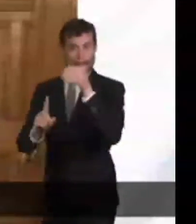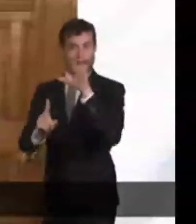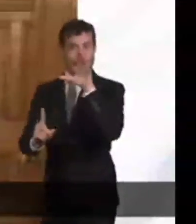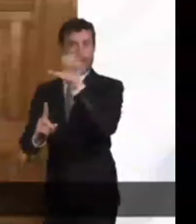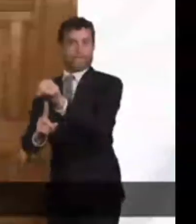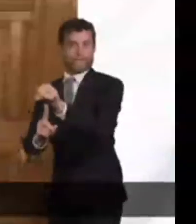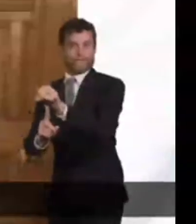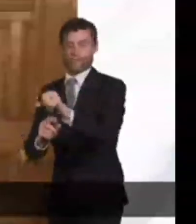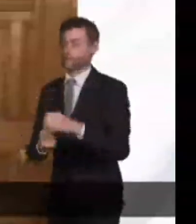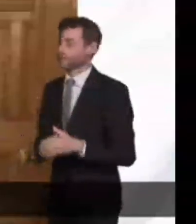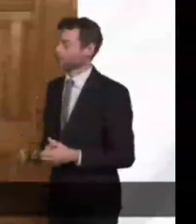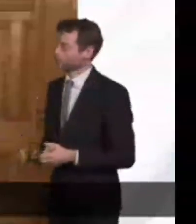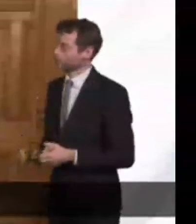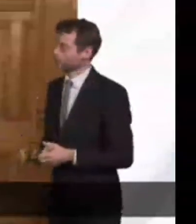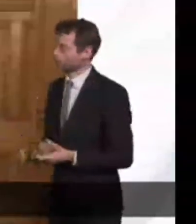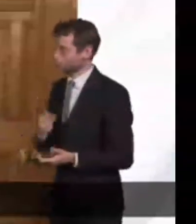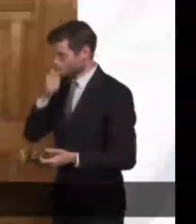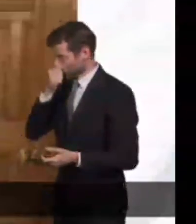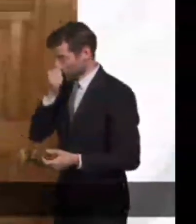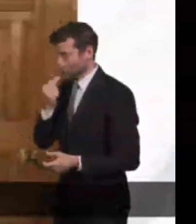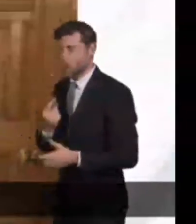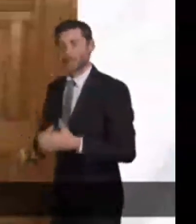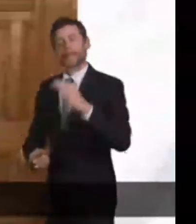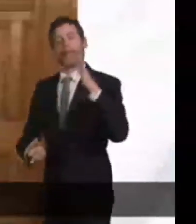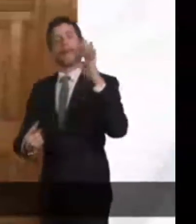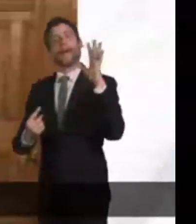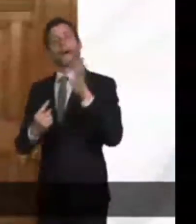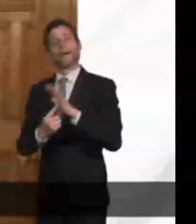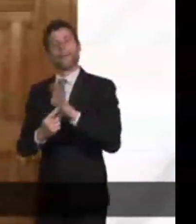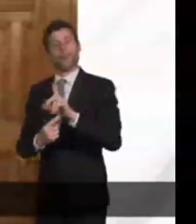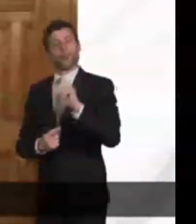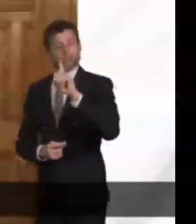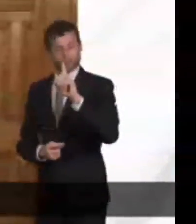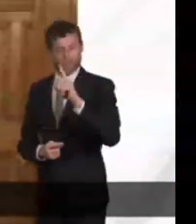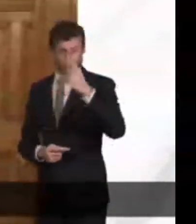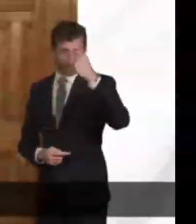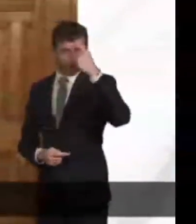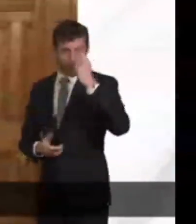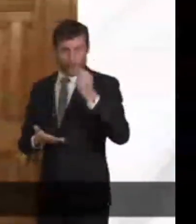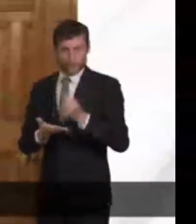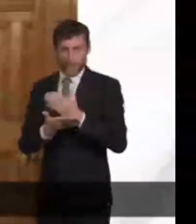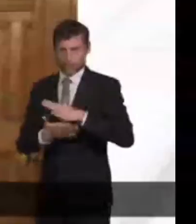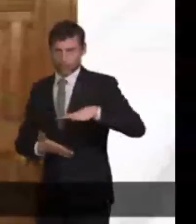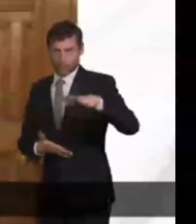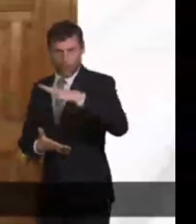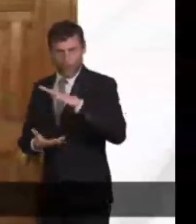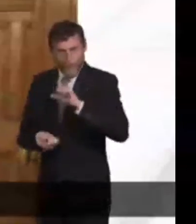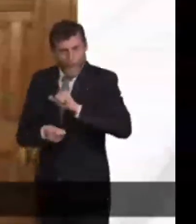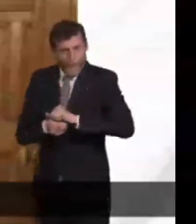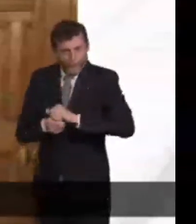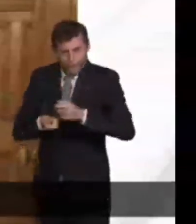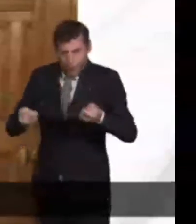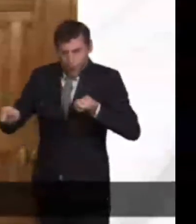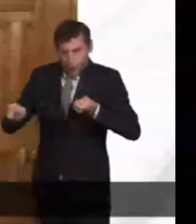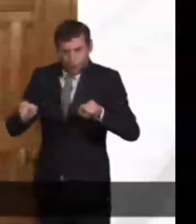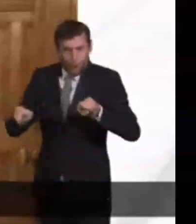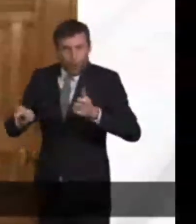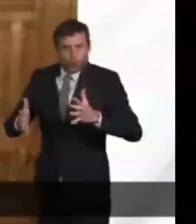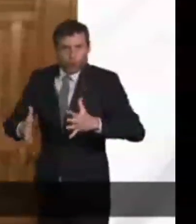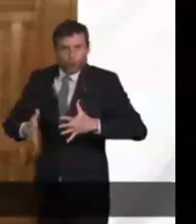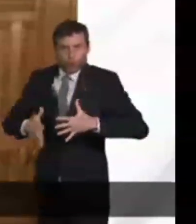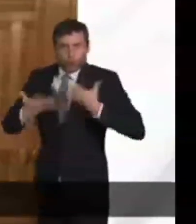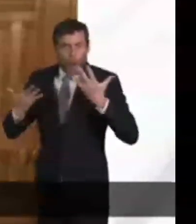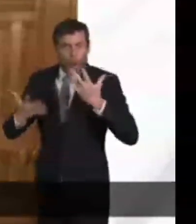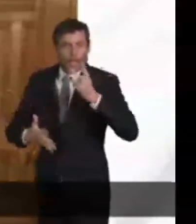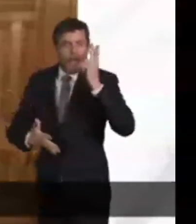do not now lose control and run slap into a second and even bigger mountain.